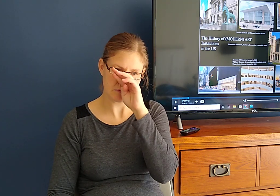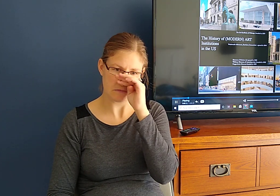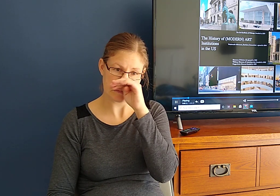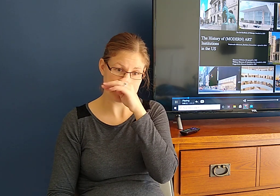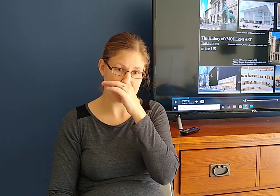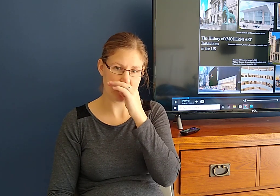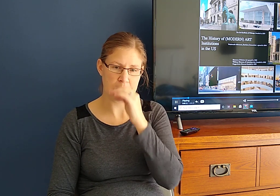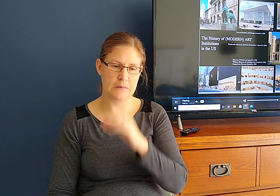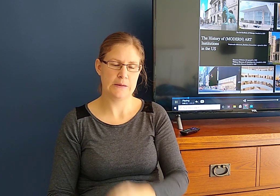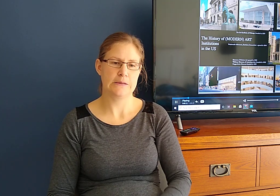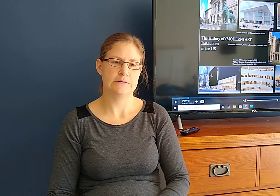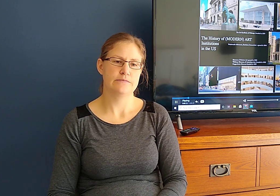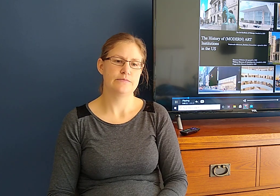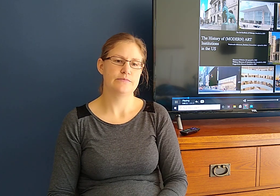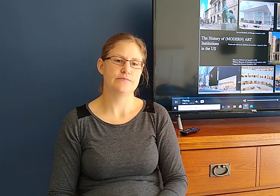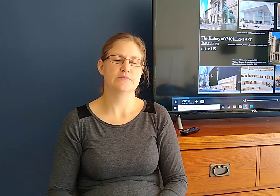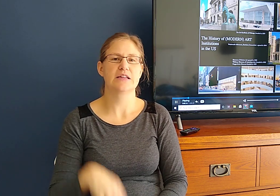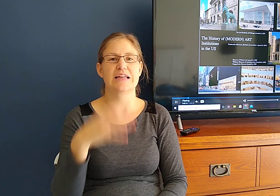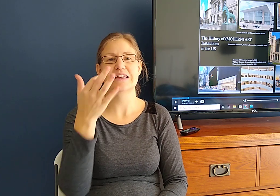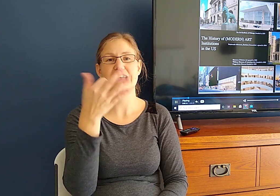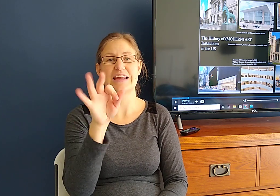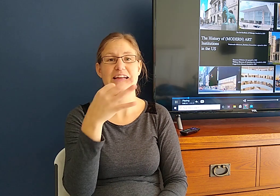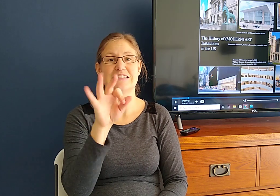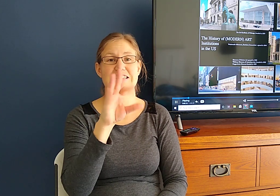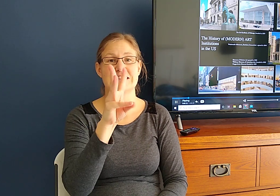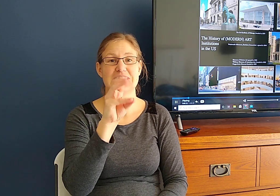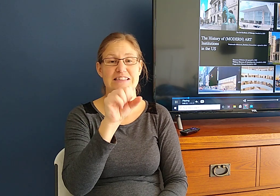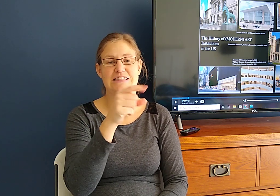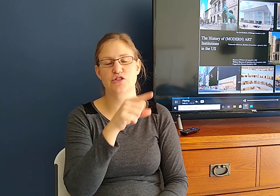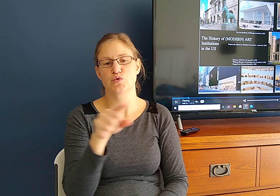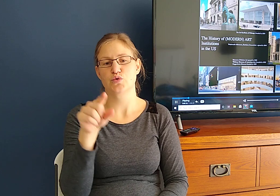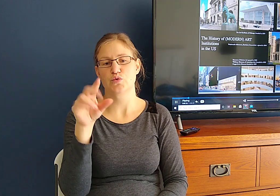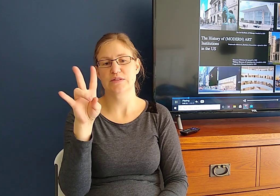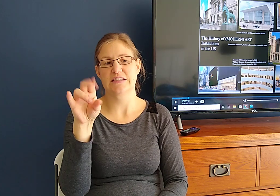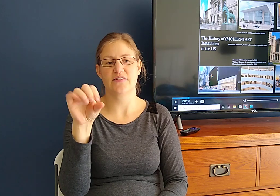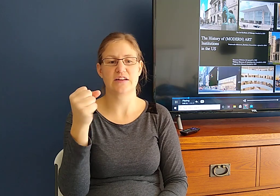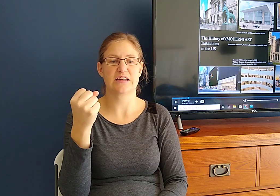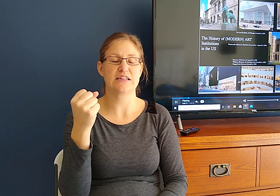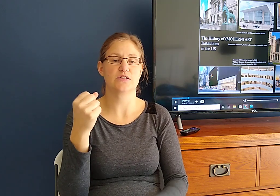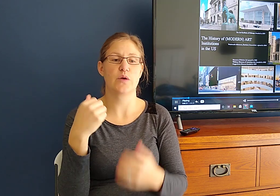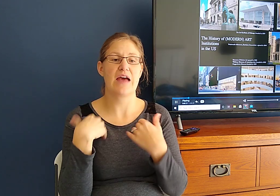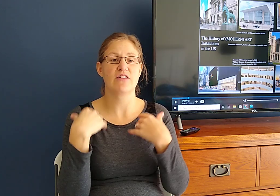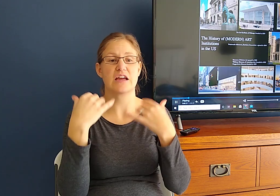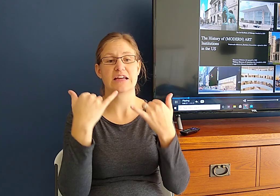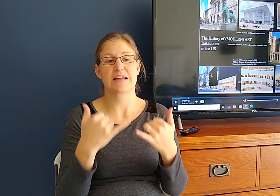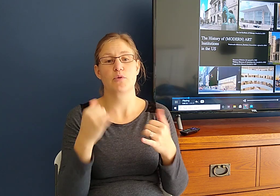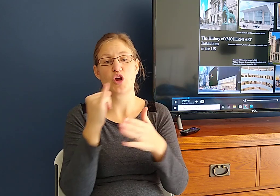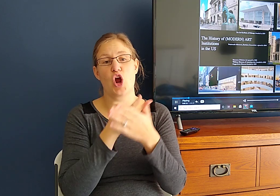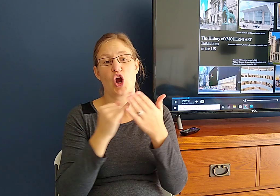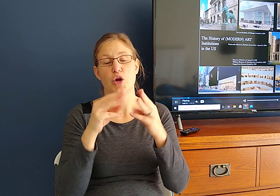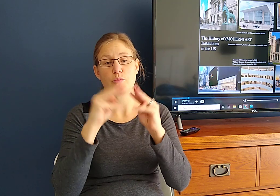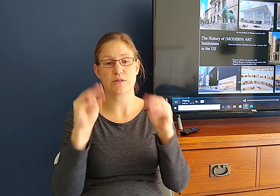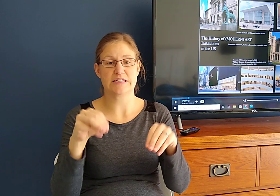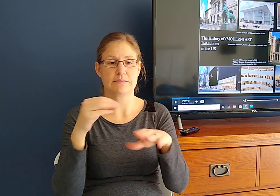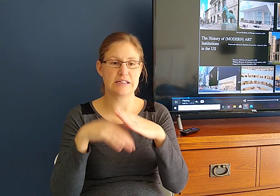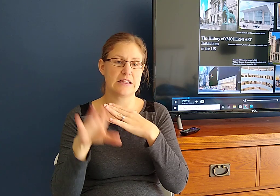In the 1960s through the 70s, entered contemporary art museums into the picture, such as the Museum